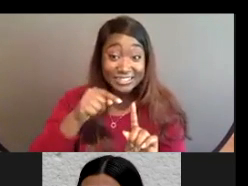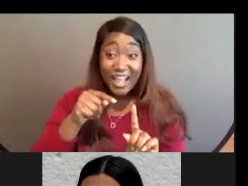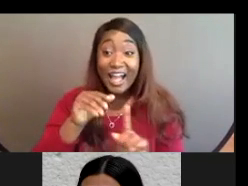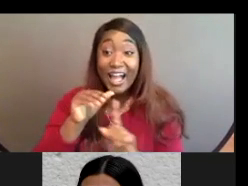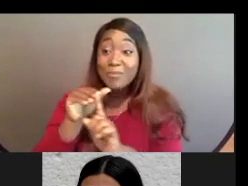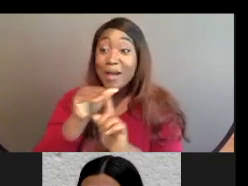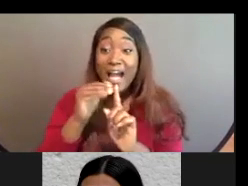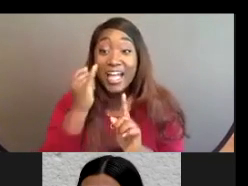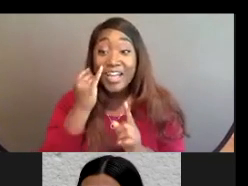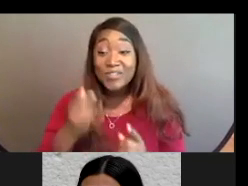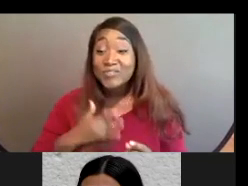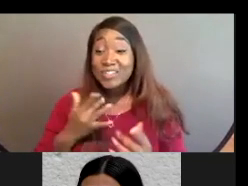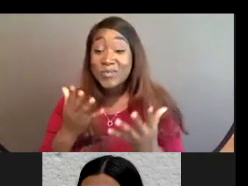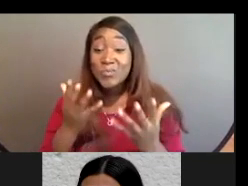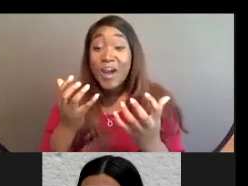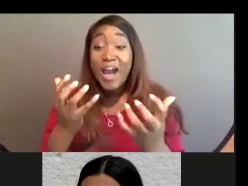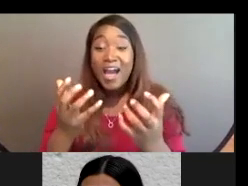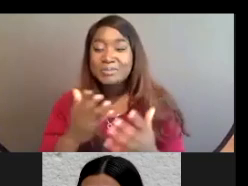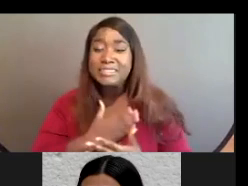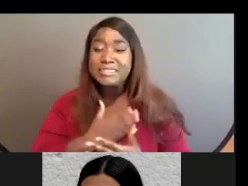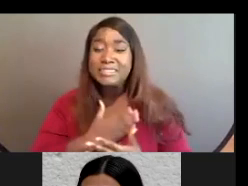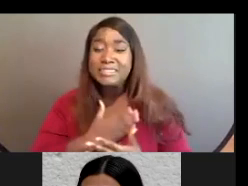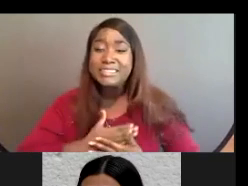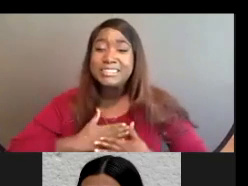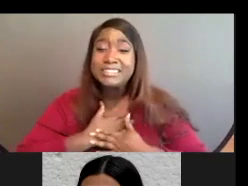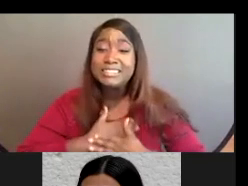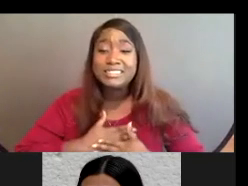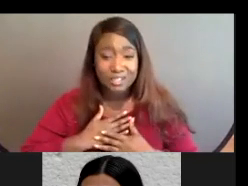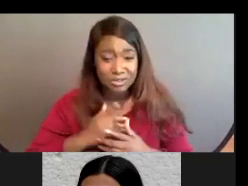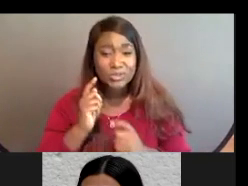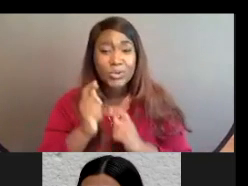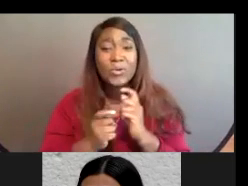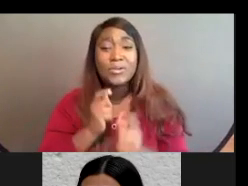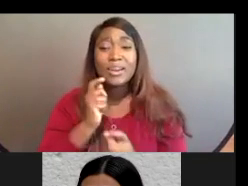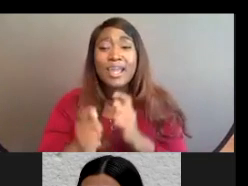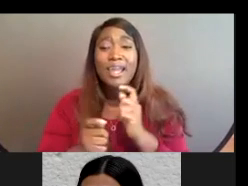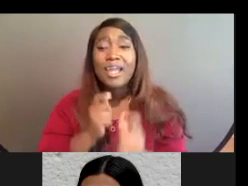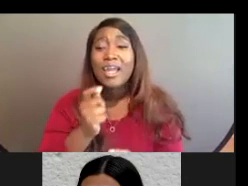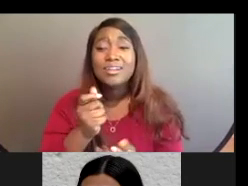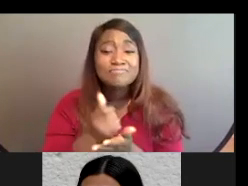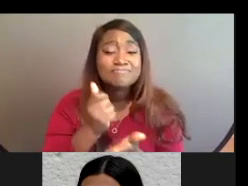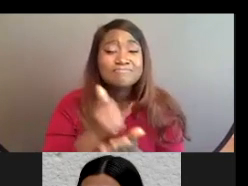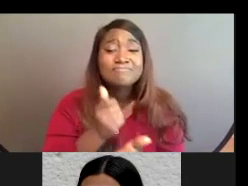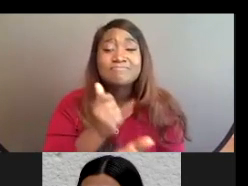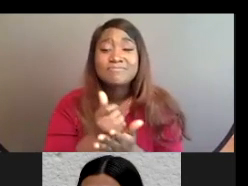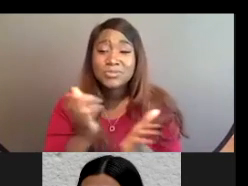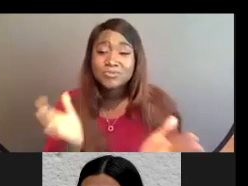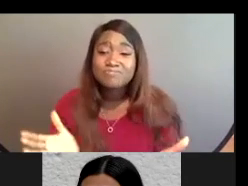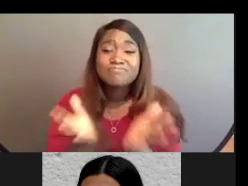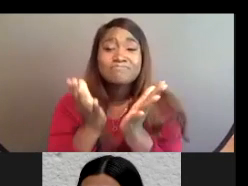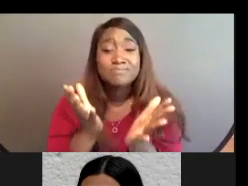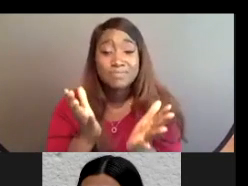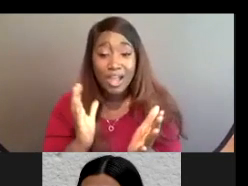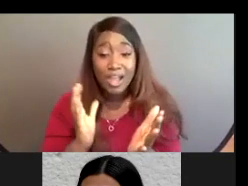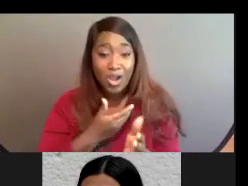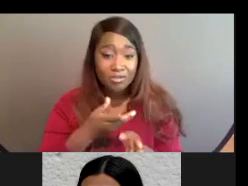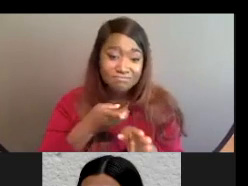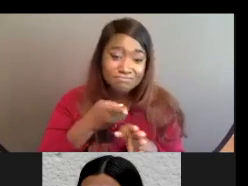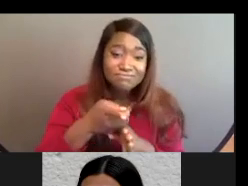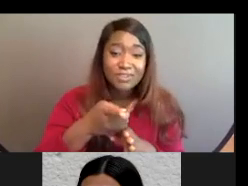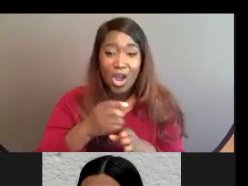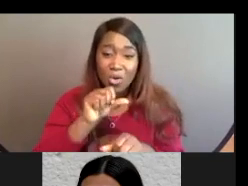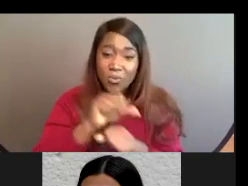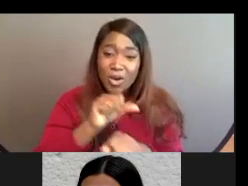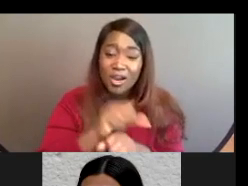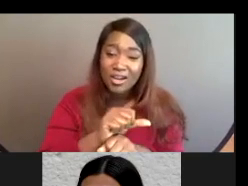so inclined, please donate or amplify our work. WOW is so important to community. I think it creates a space where folks can come together as